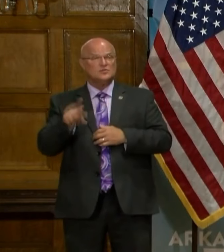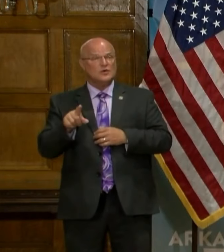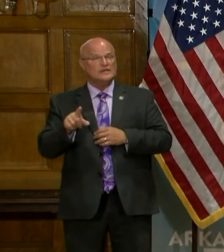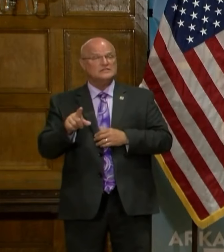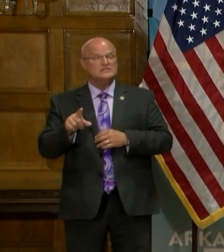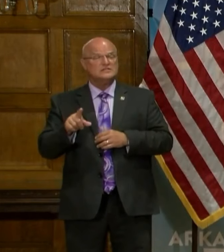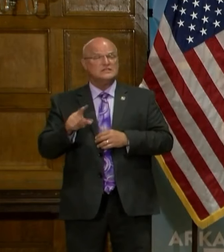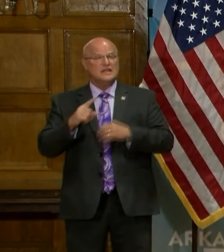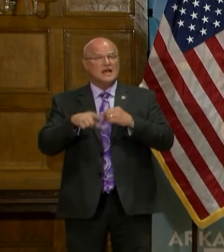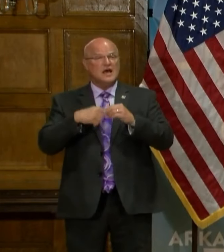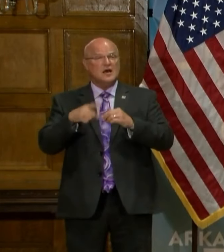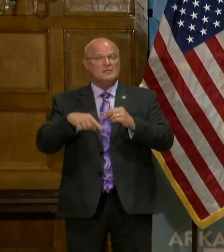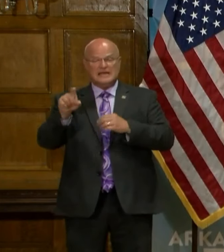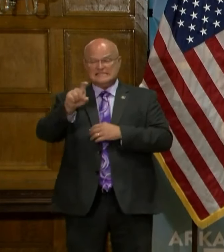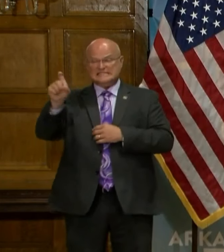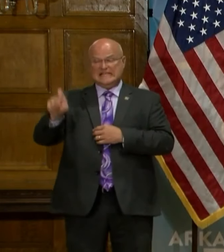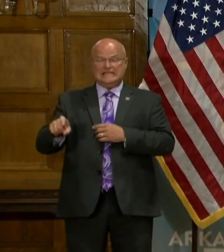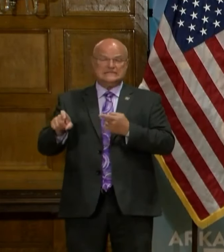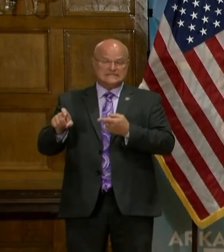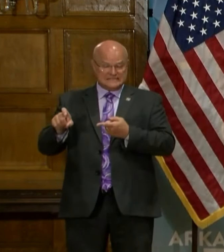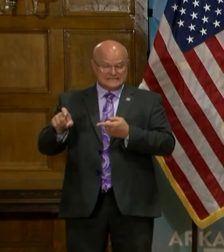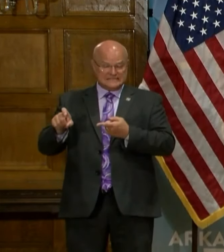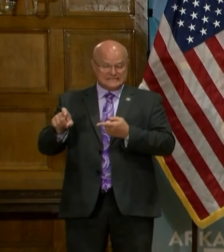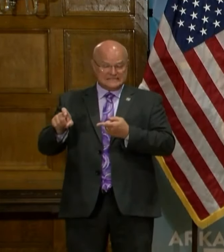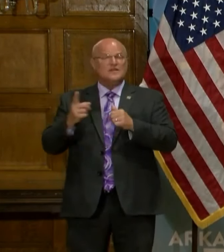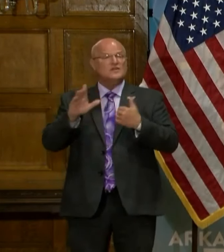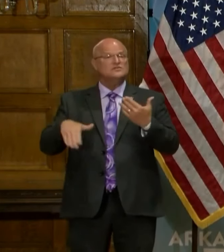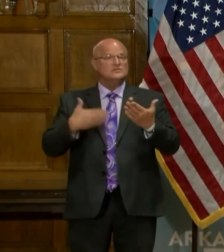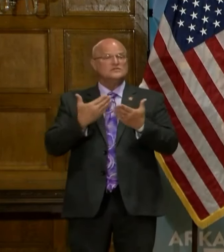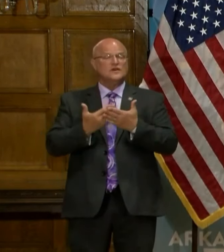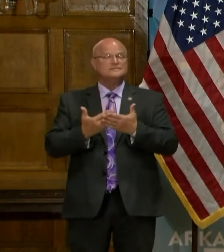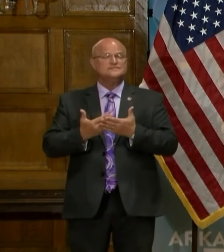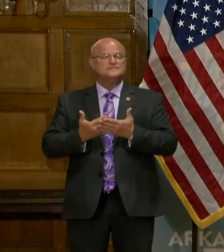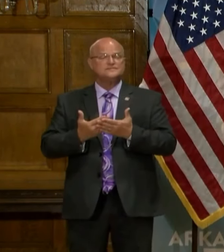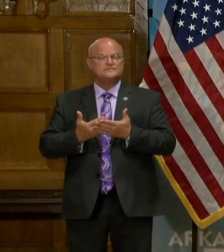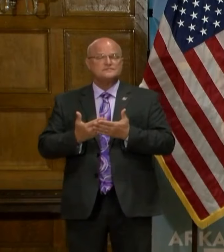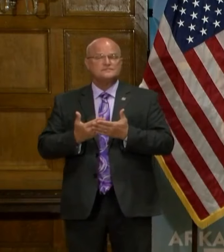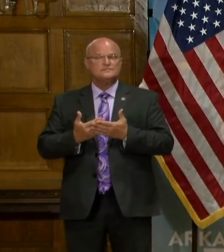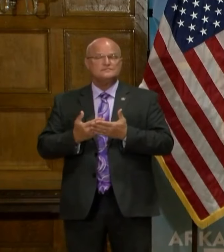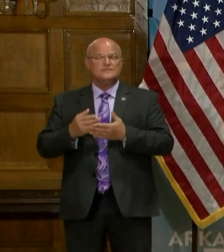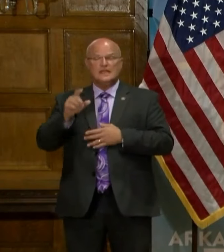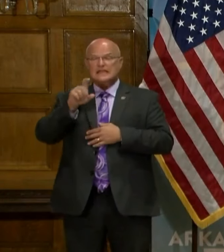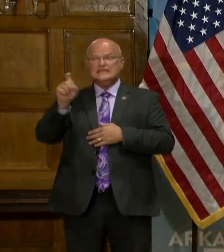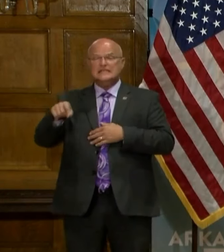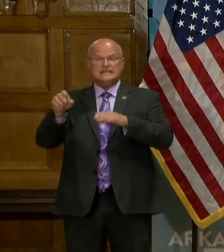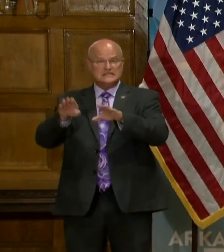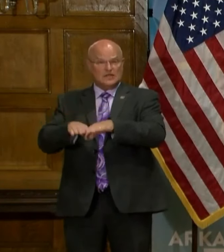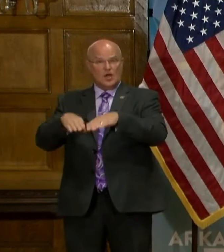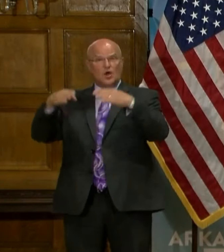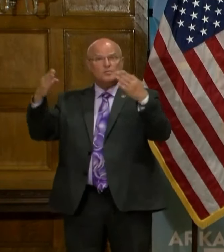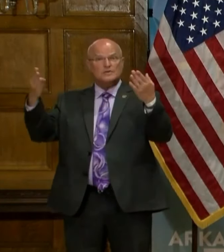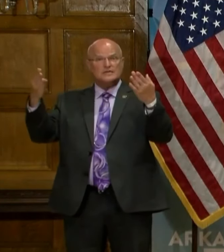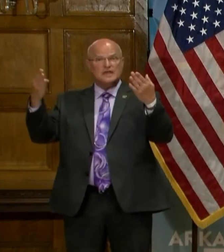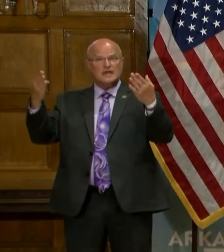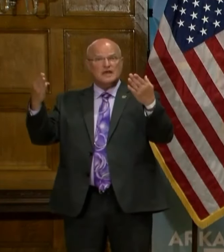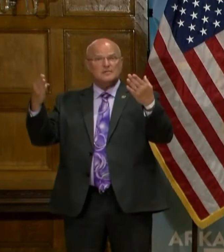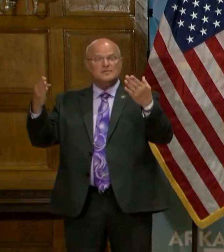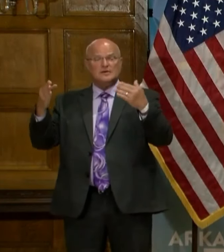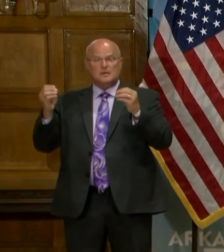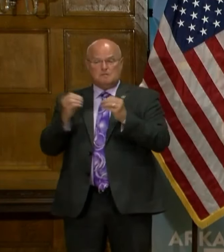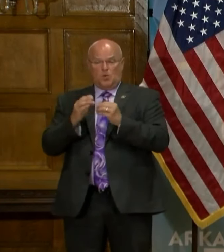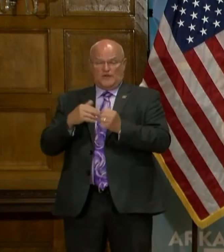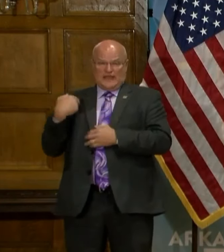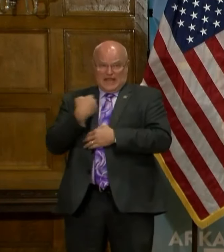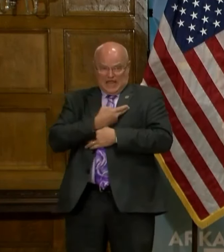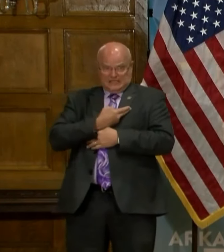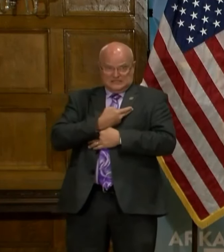question about Texas, first of all, they have opened up to a larger extent than we have.